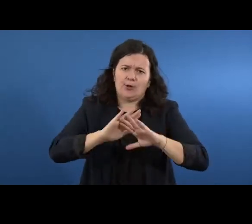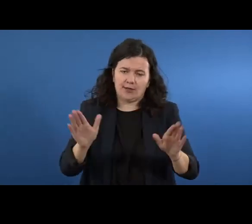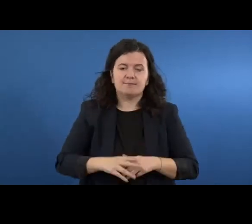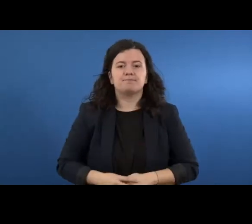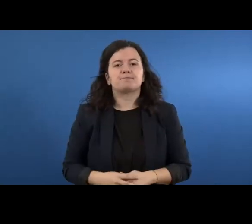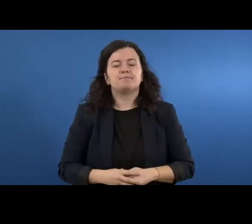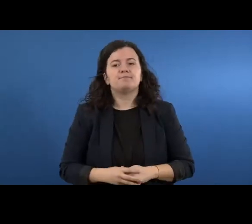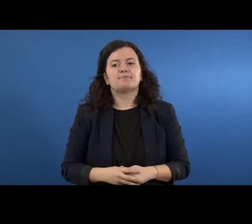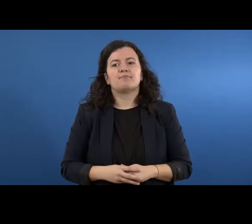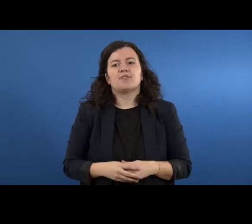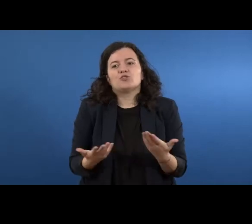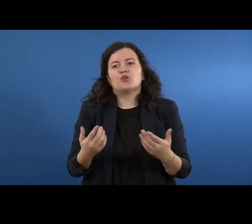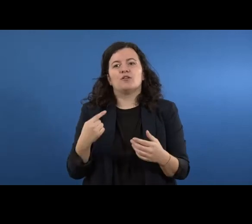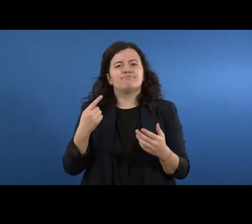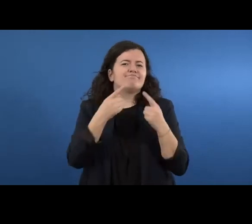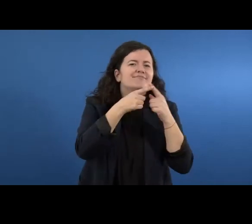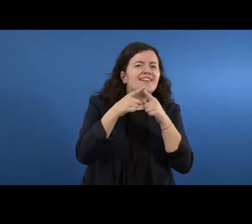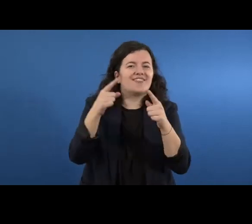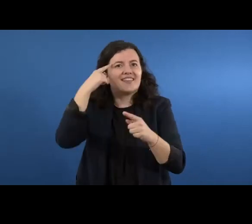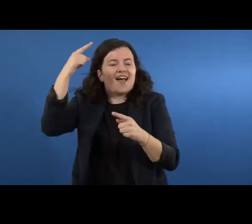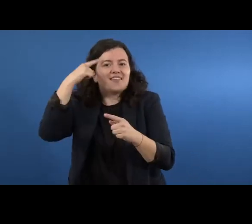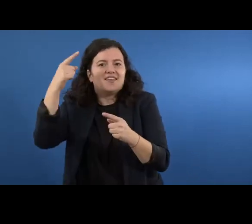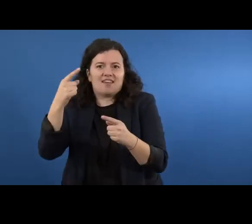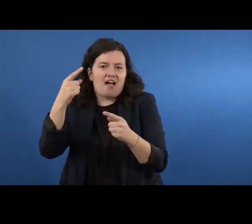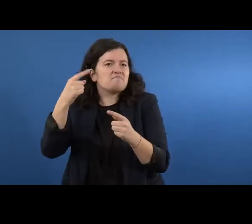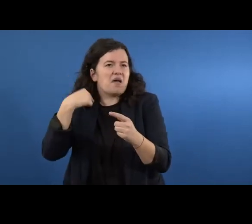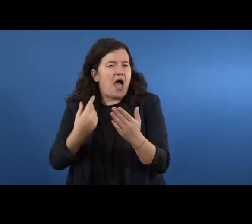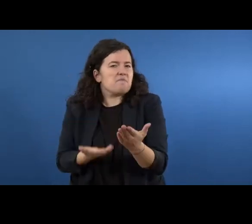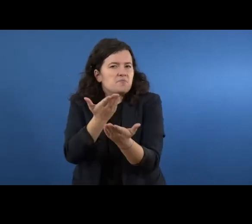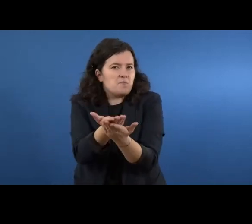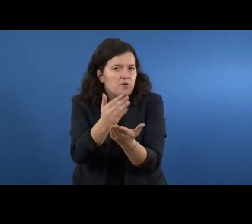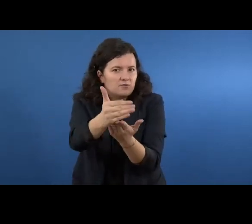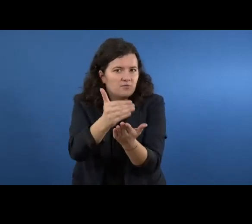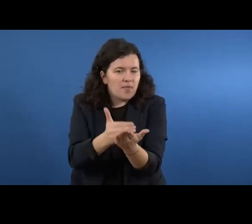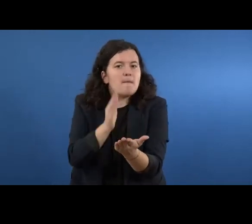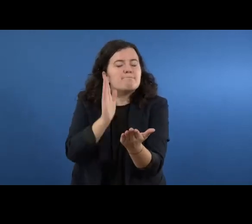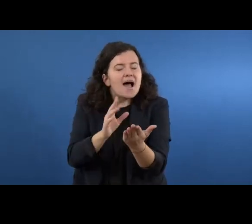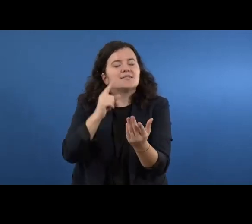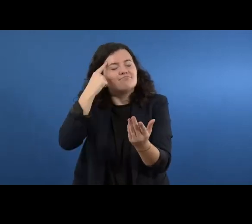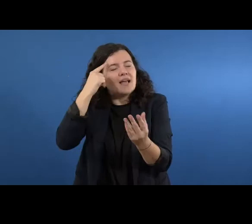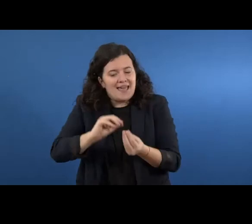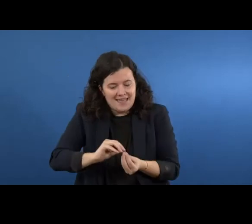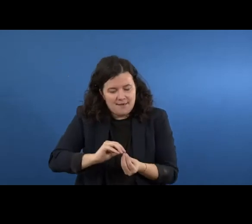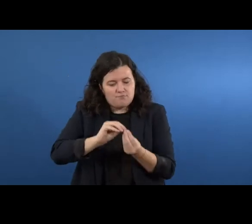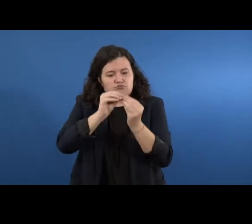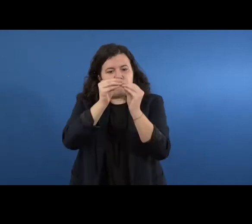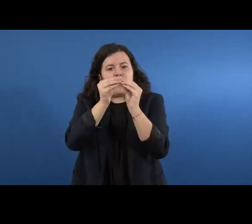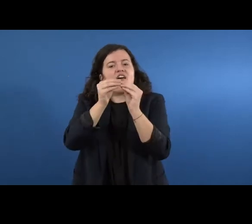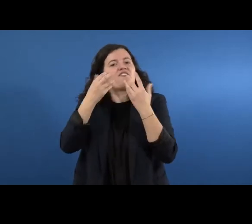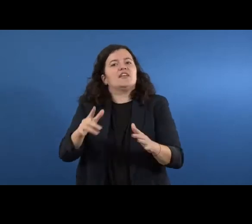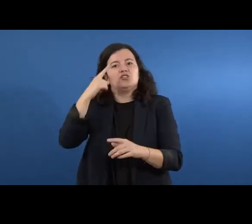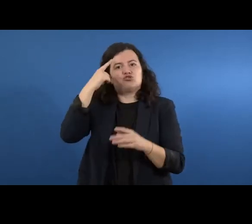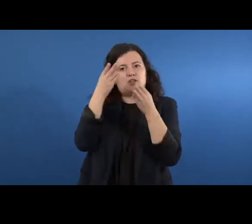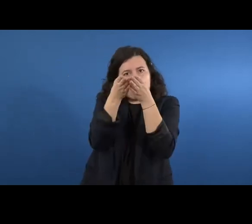or recommendation would be to include design thinking approach in the development of such programs,